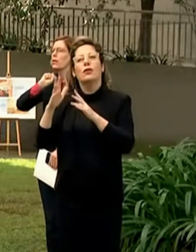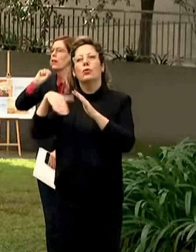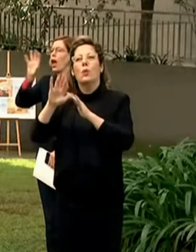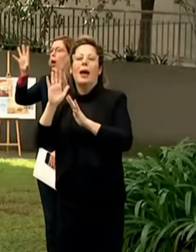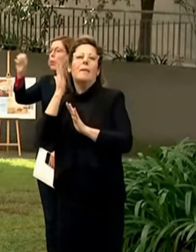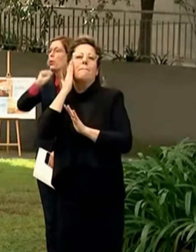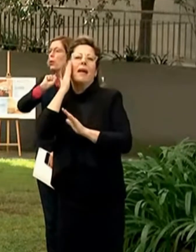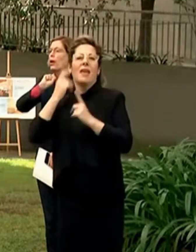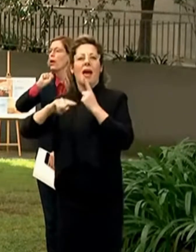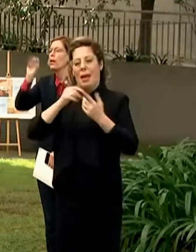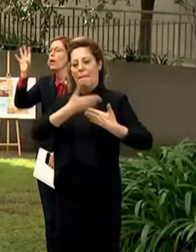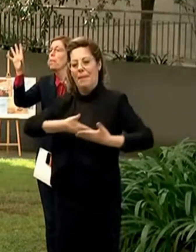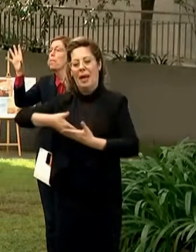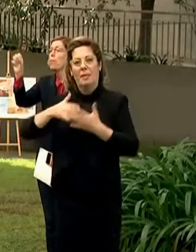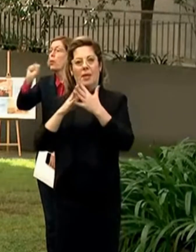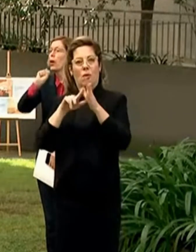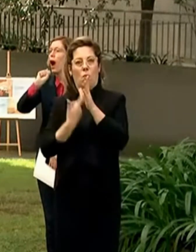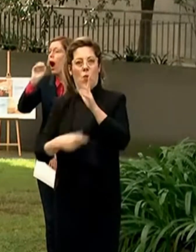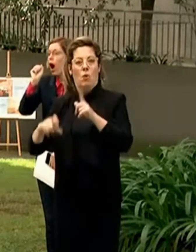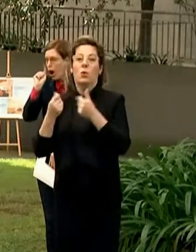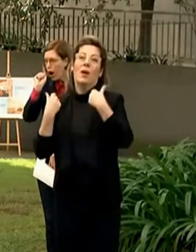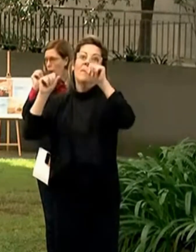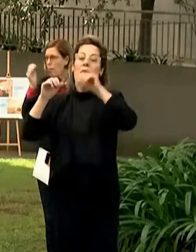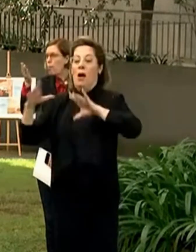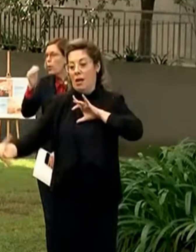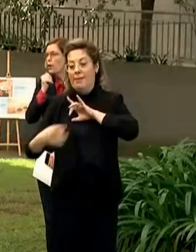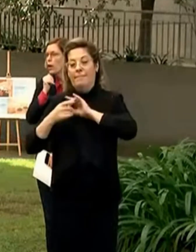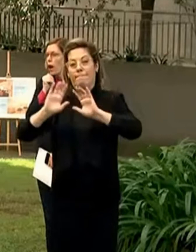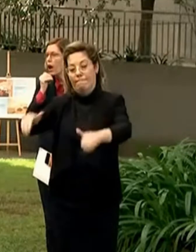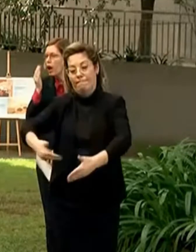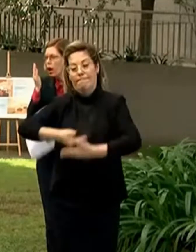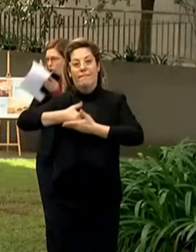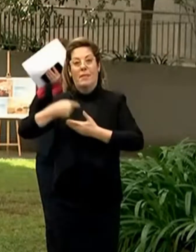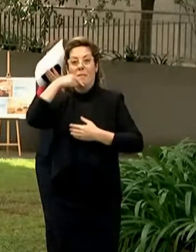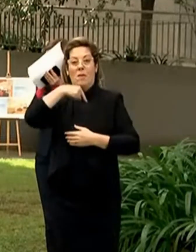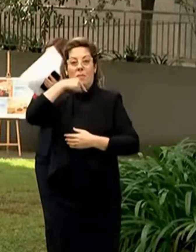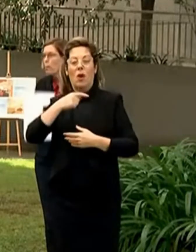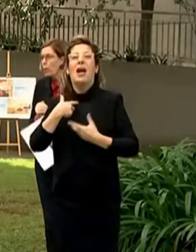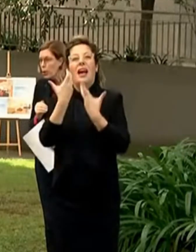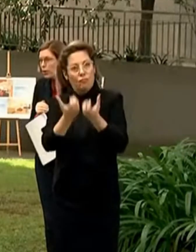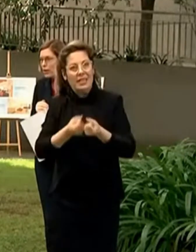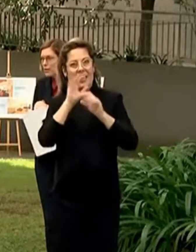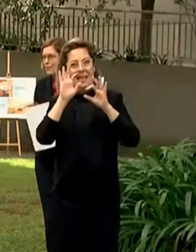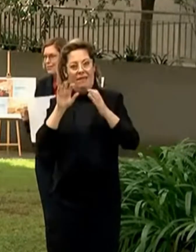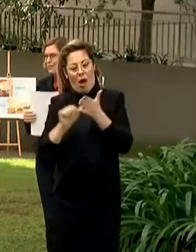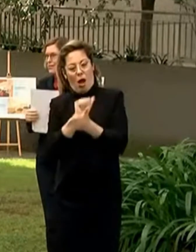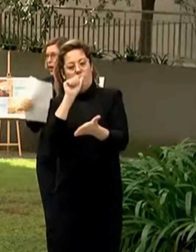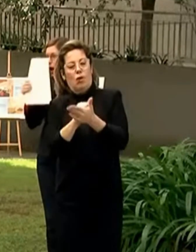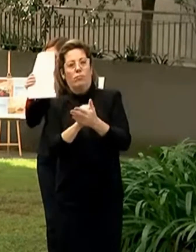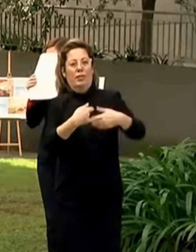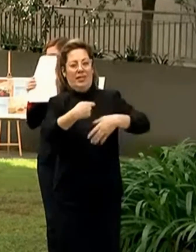bubs ward, where I was able to bond with Arlo finally and receive the specialist treatment that I